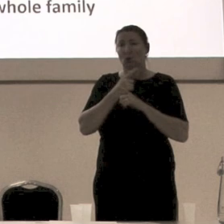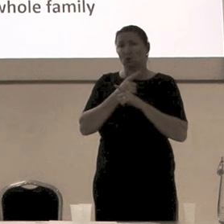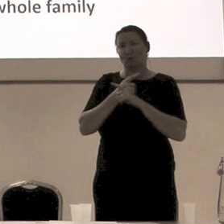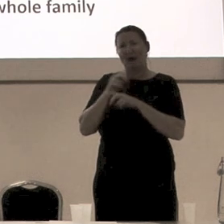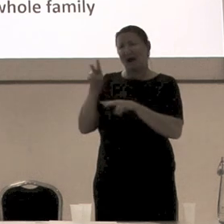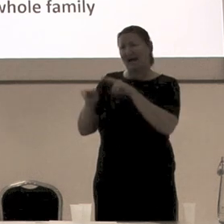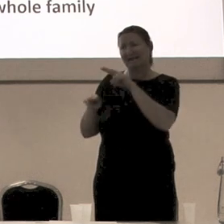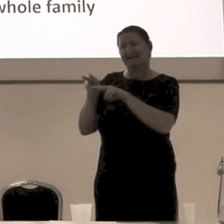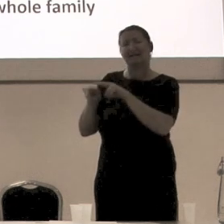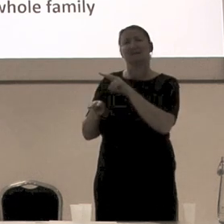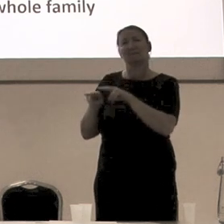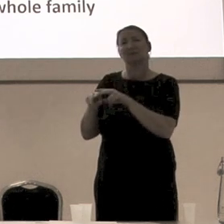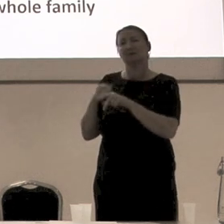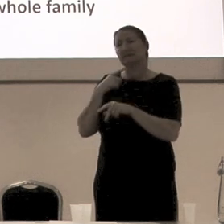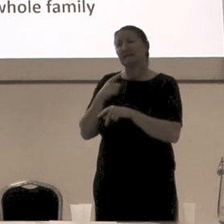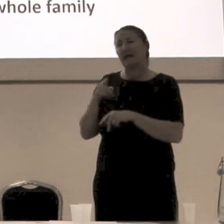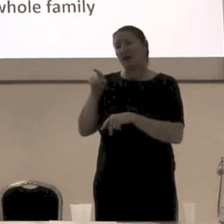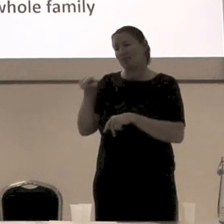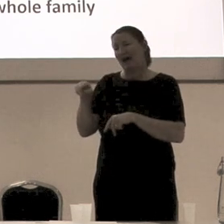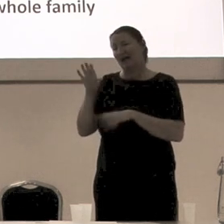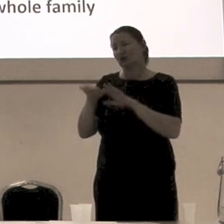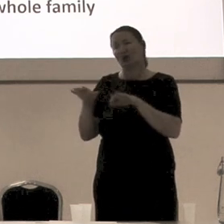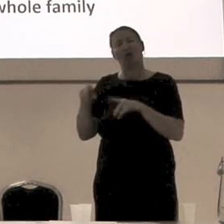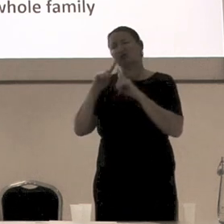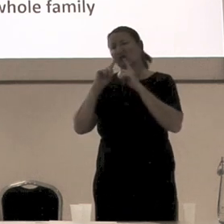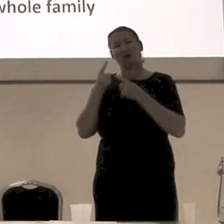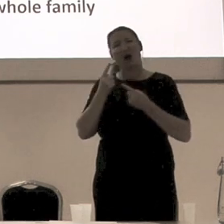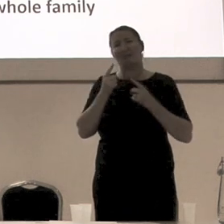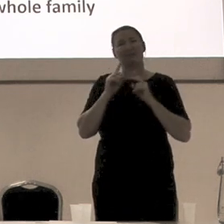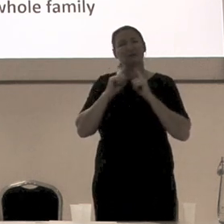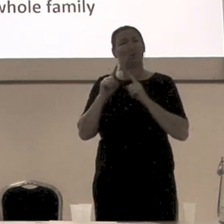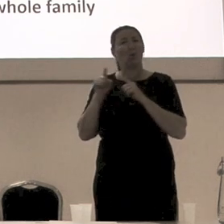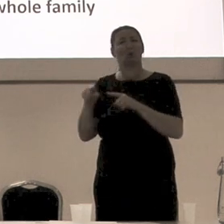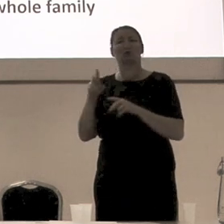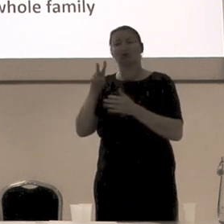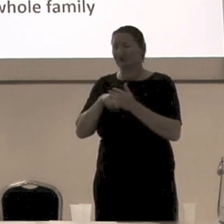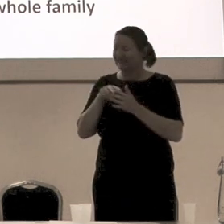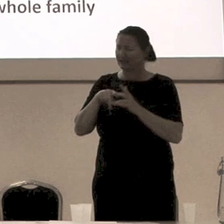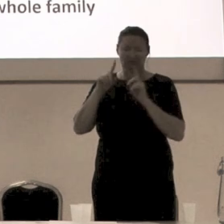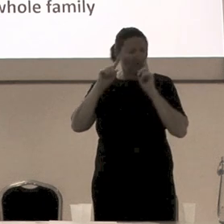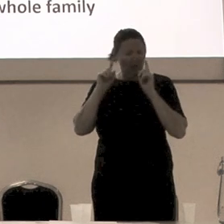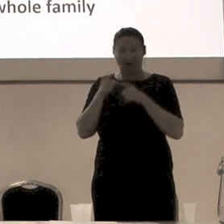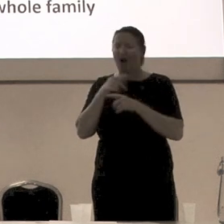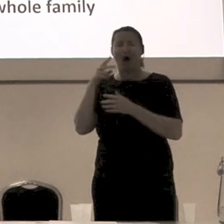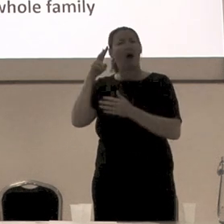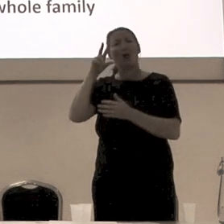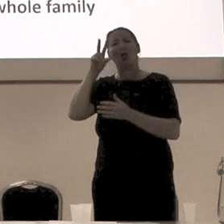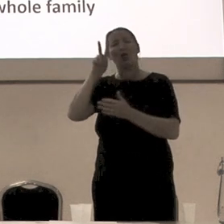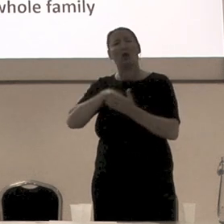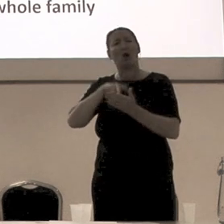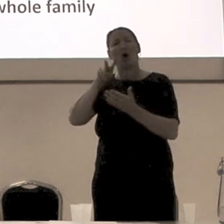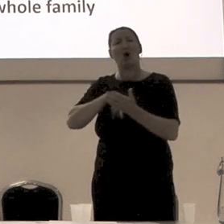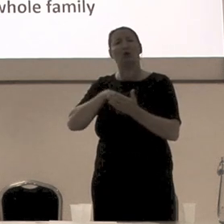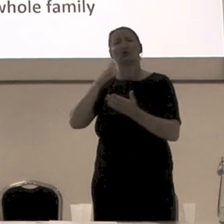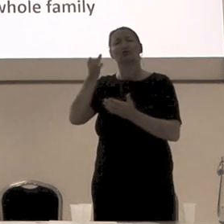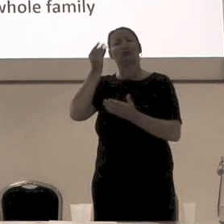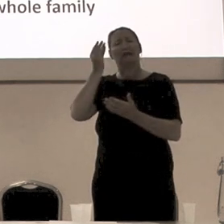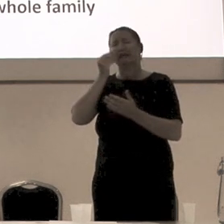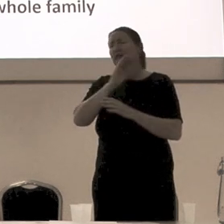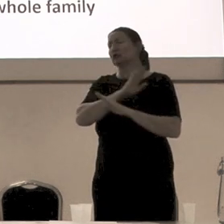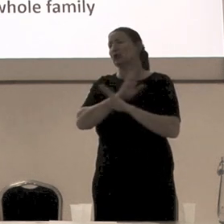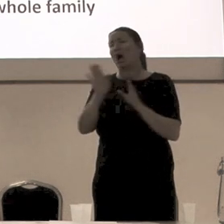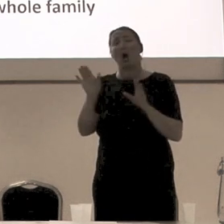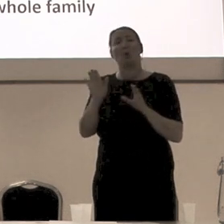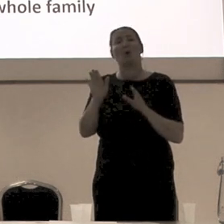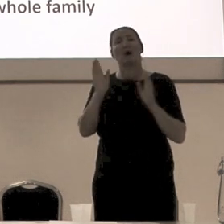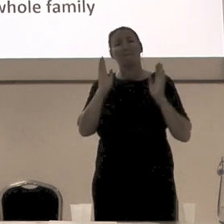allow schools to say these children can't be taught to read, can't be taught to write. They're just going to have a sensory curriculum for their